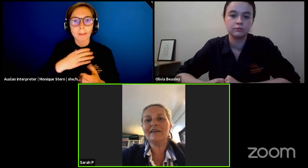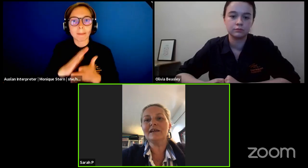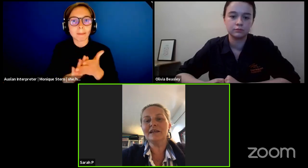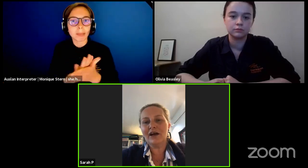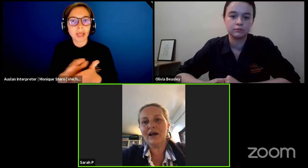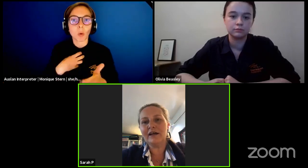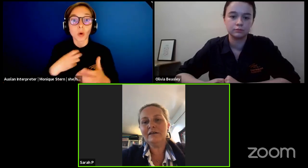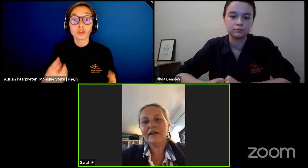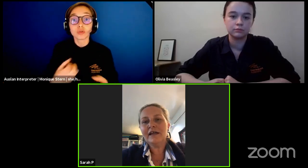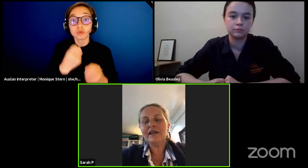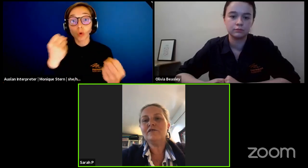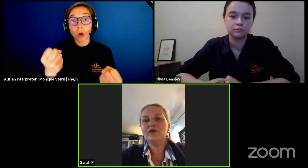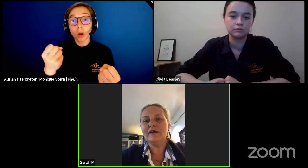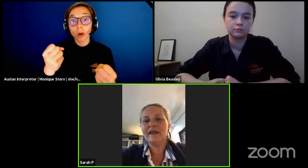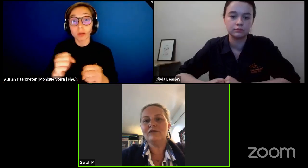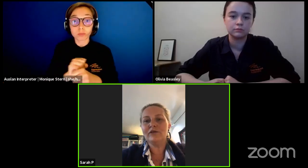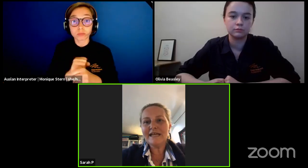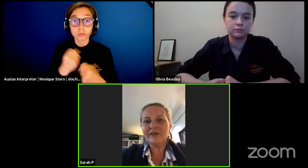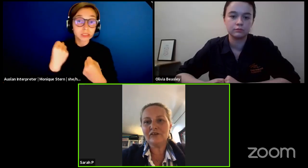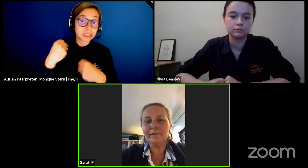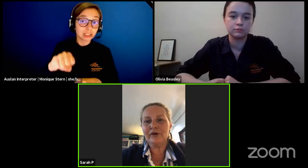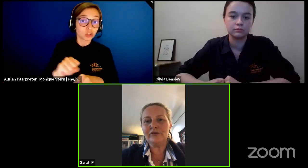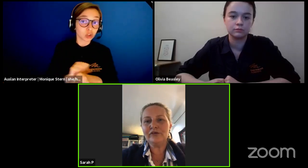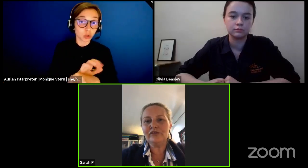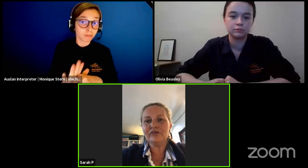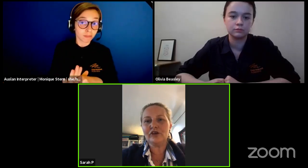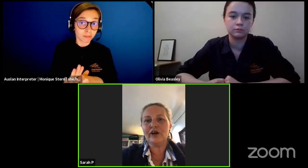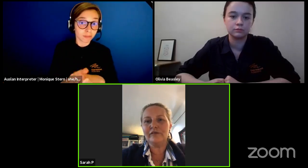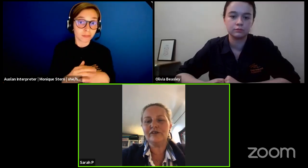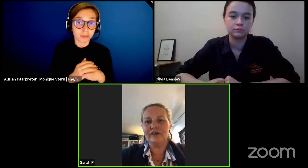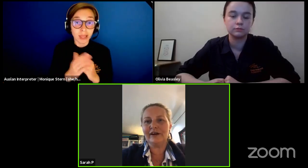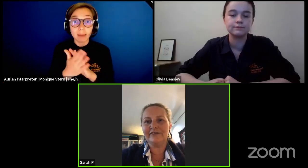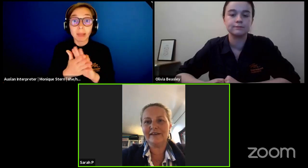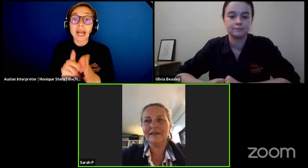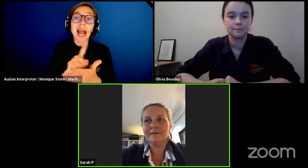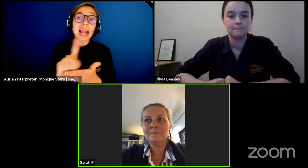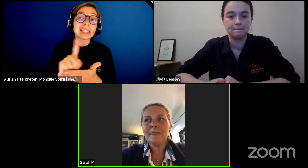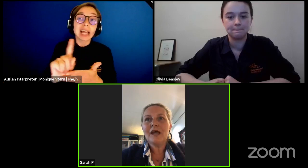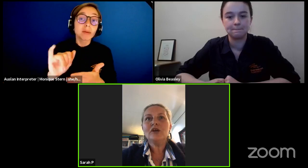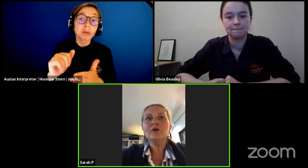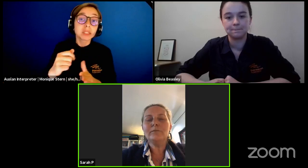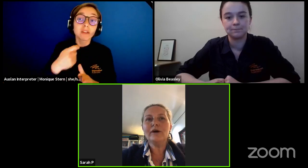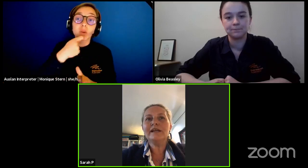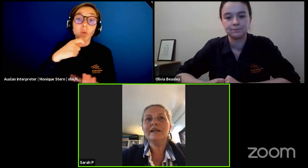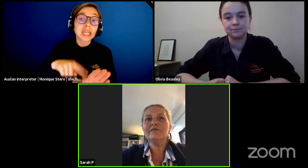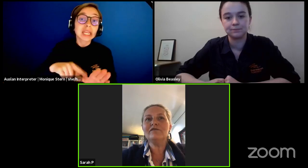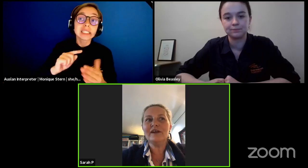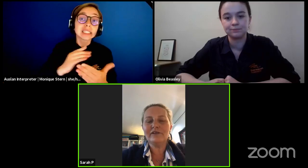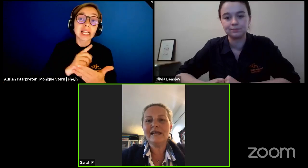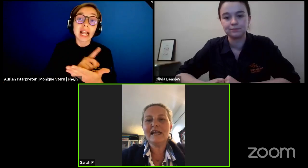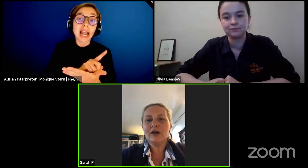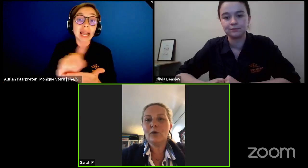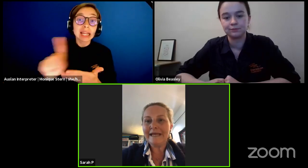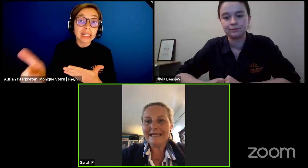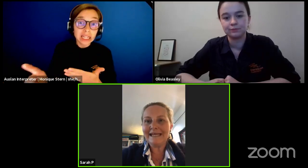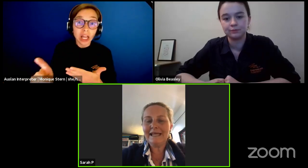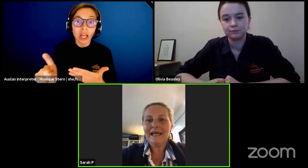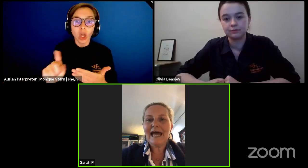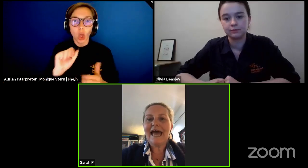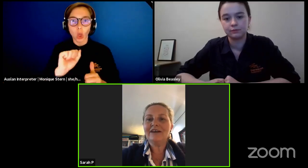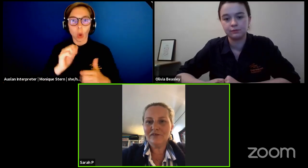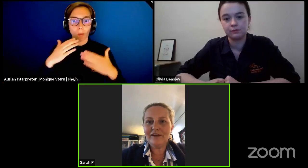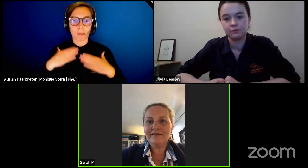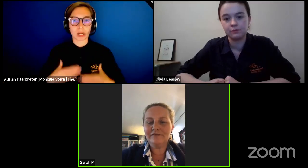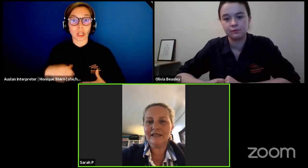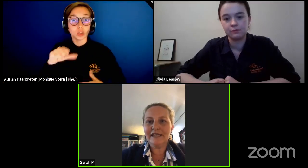that down the line, if you are then re-exposed to COVID-19, your body can very quickly